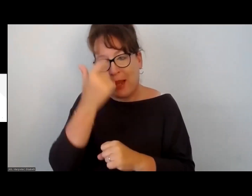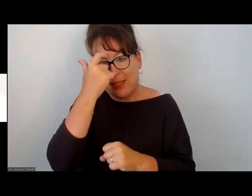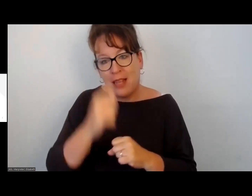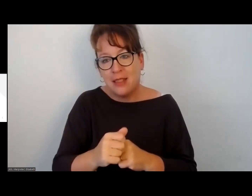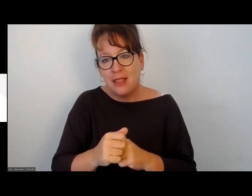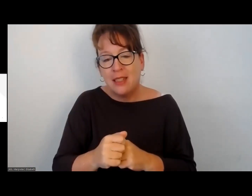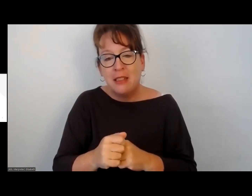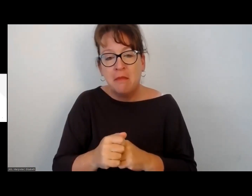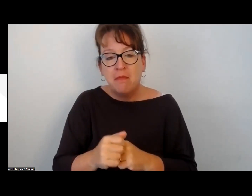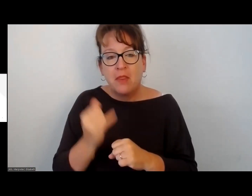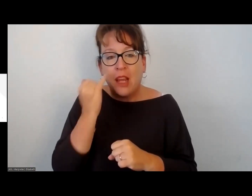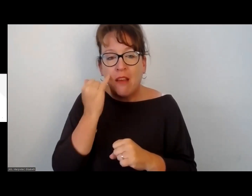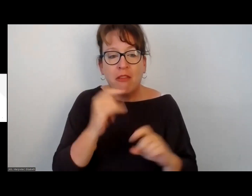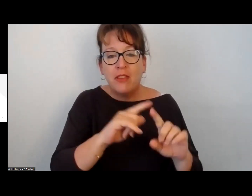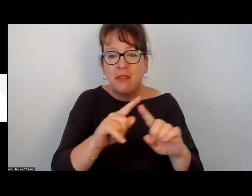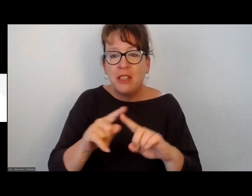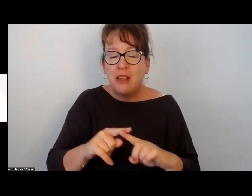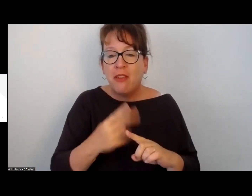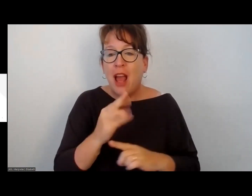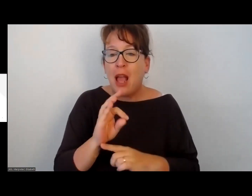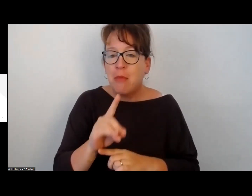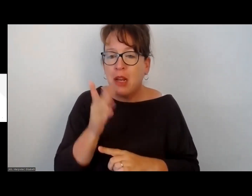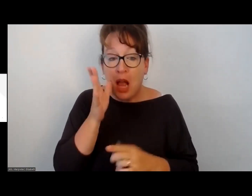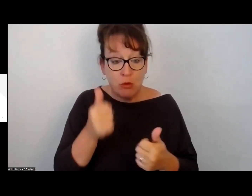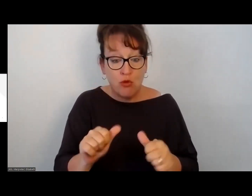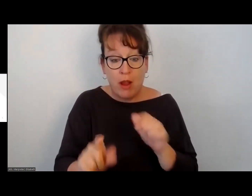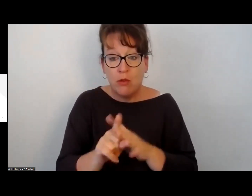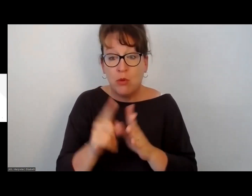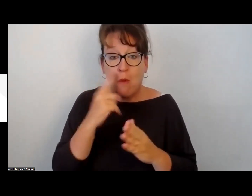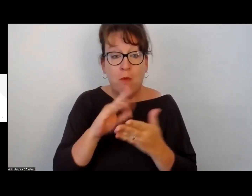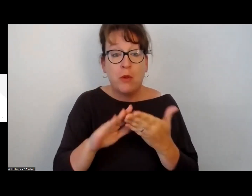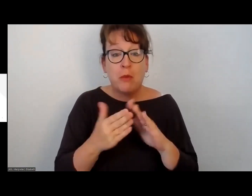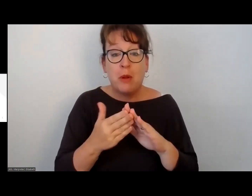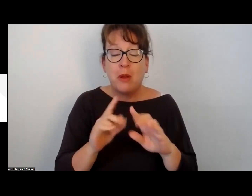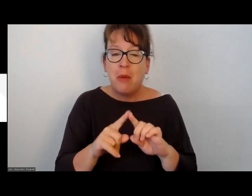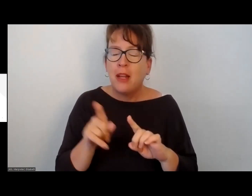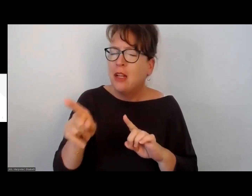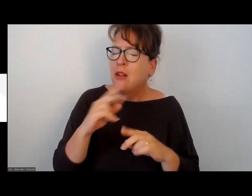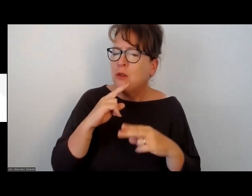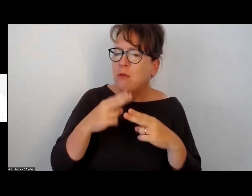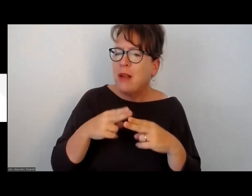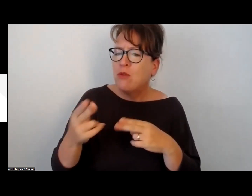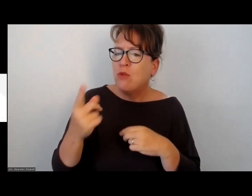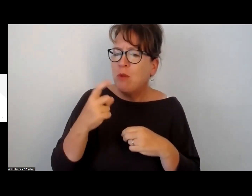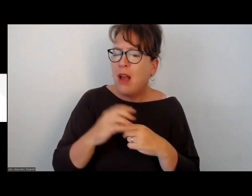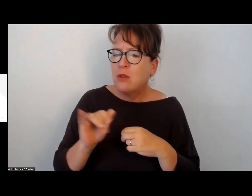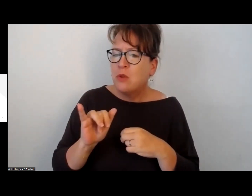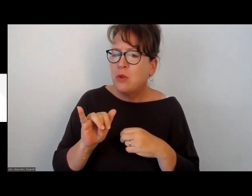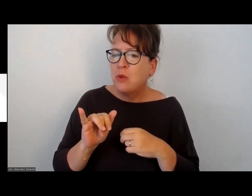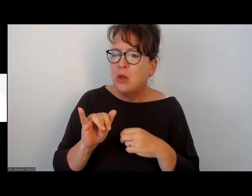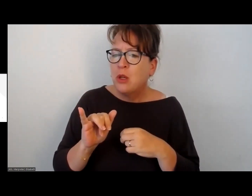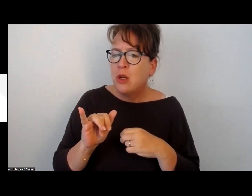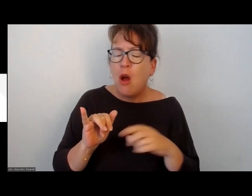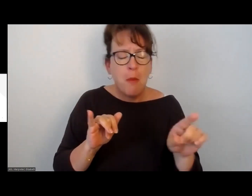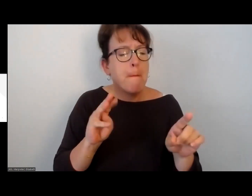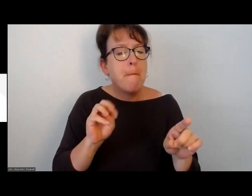be there for the community. But I think you did ask, I think, and to Marco's question, I know